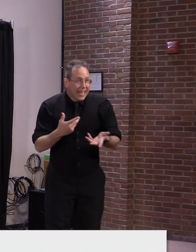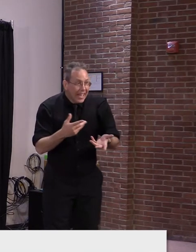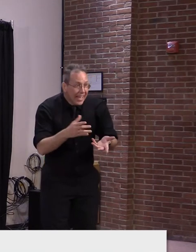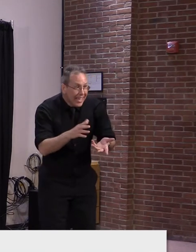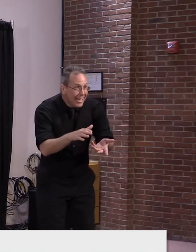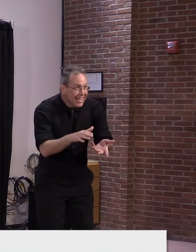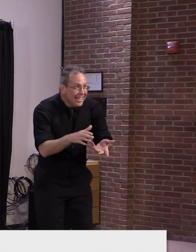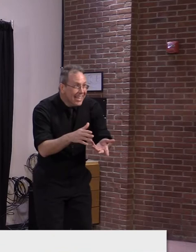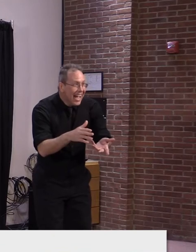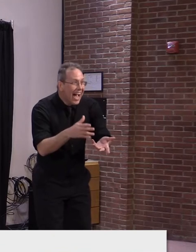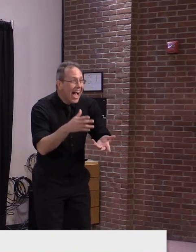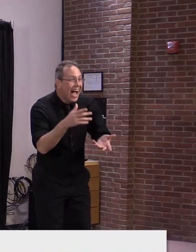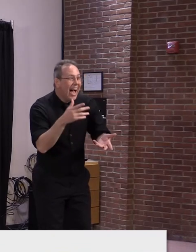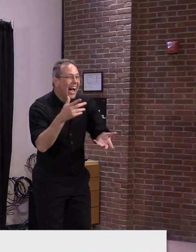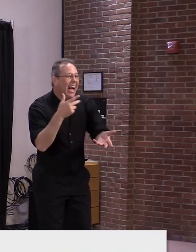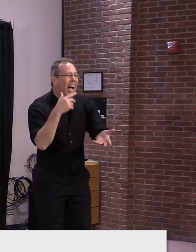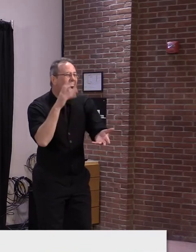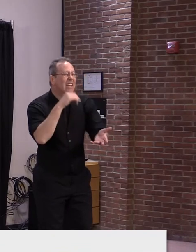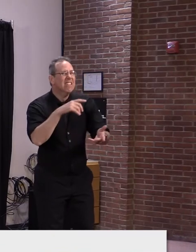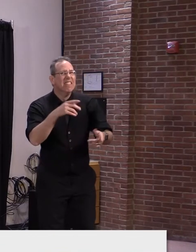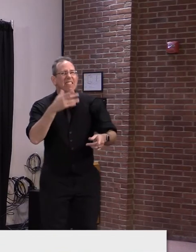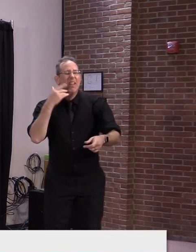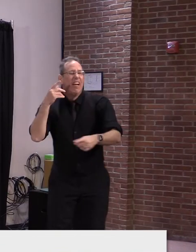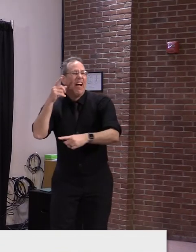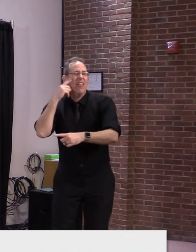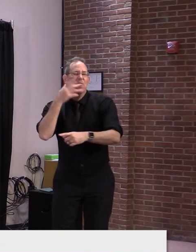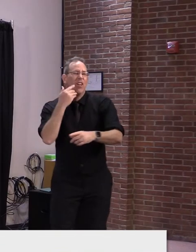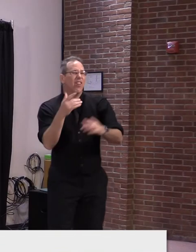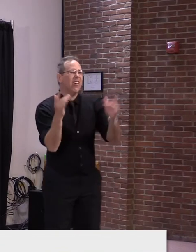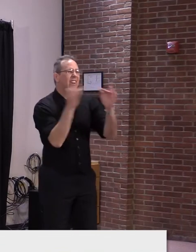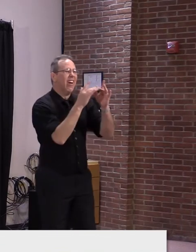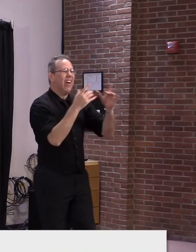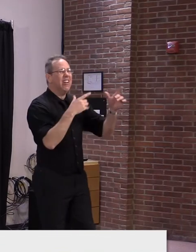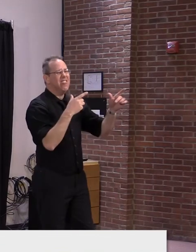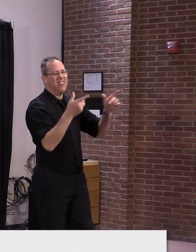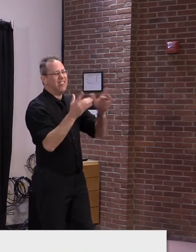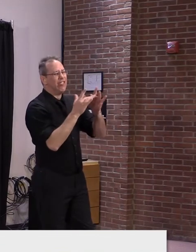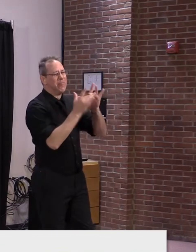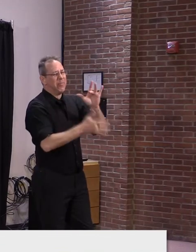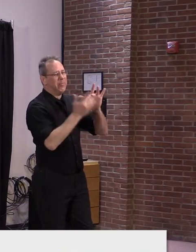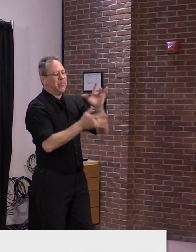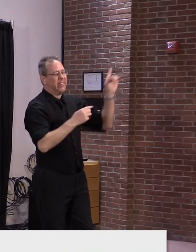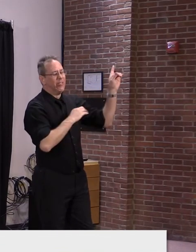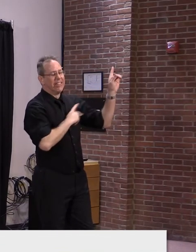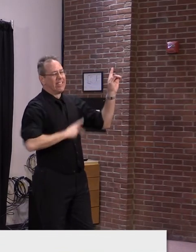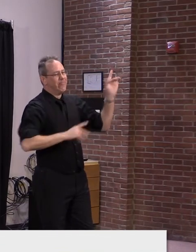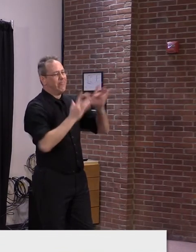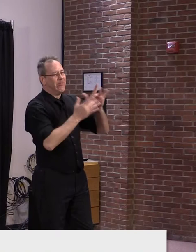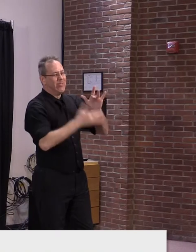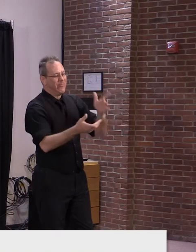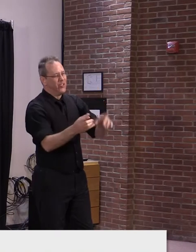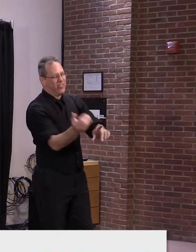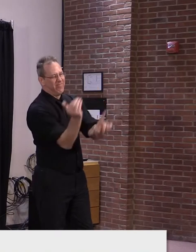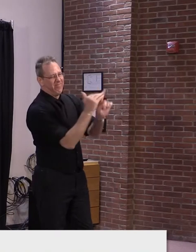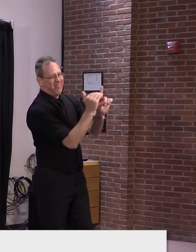Ed, we can hear you ruffling papers, so we know you're still there. Do you know what happened after the third dose?